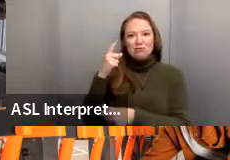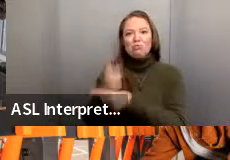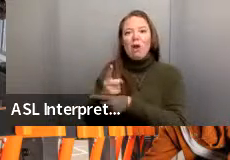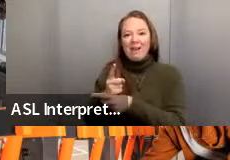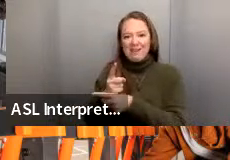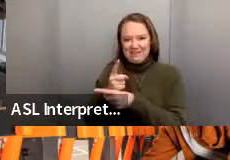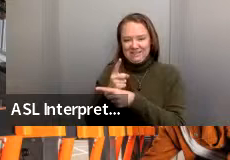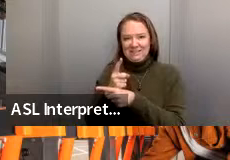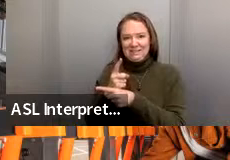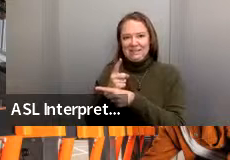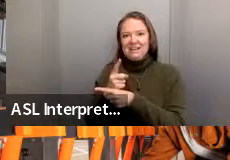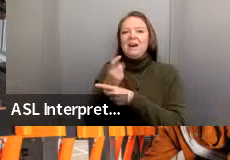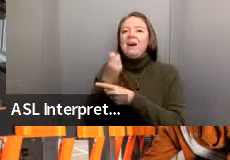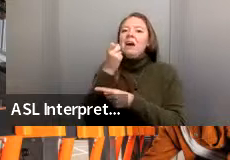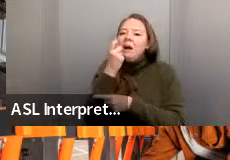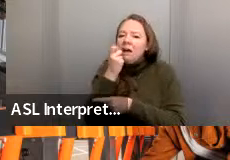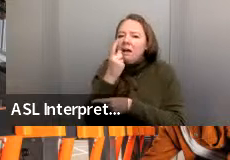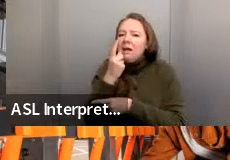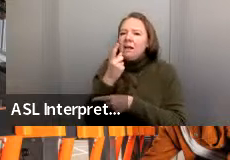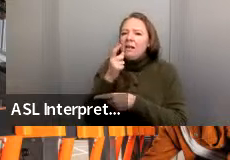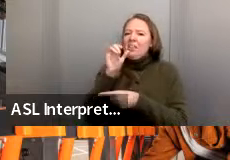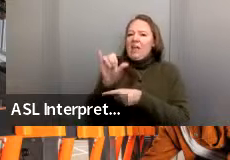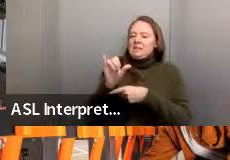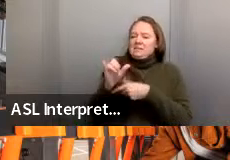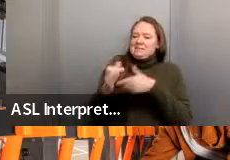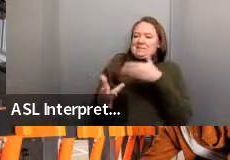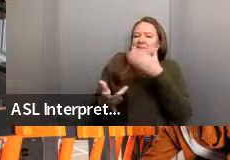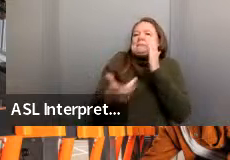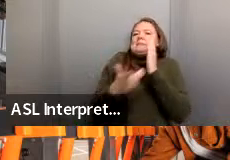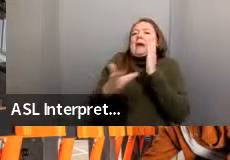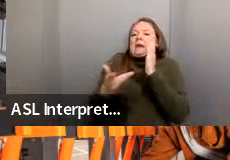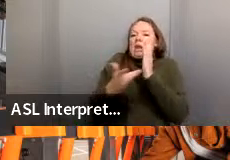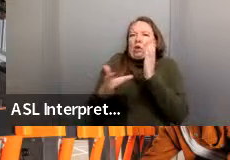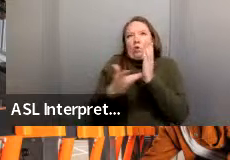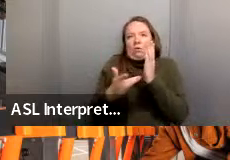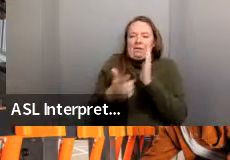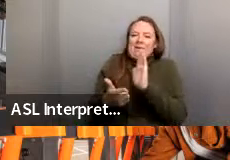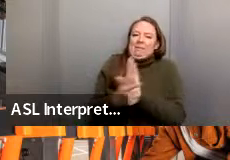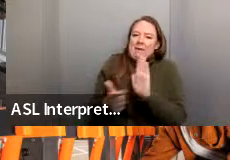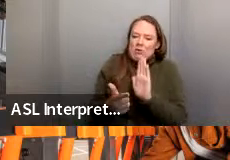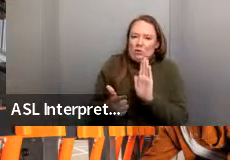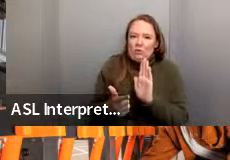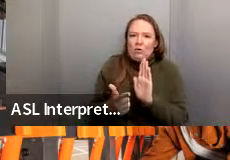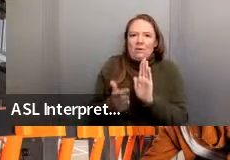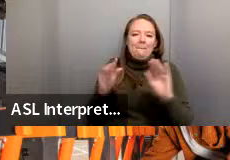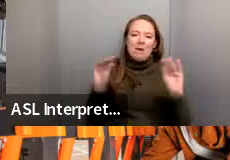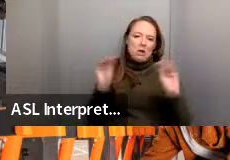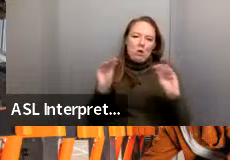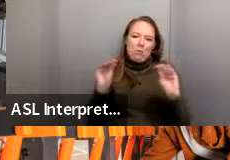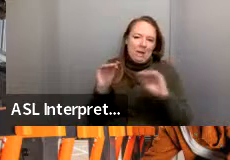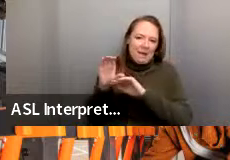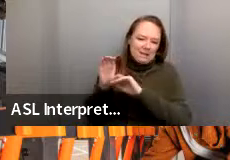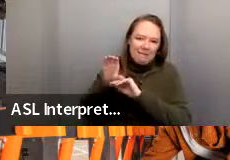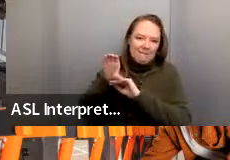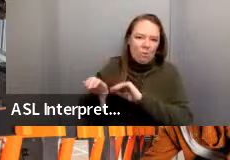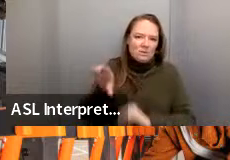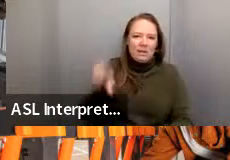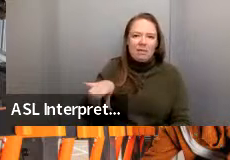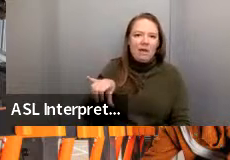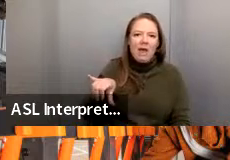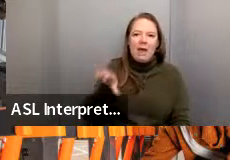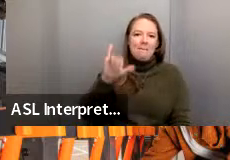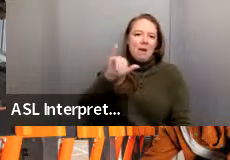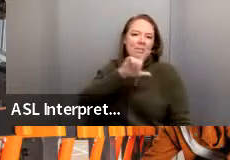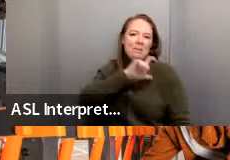a technicality. But I should say, that isn't actively enforced by our